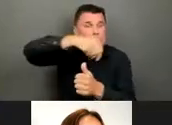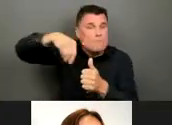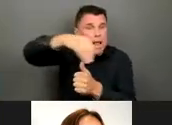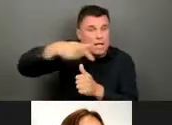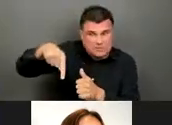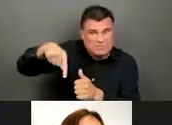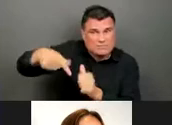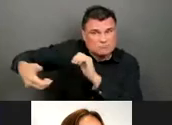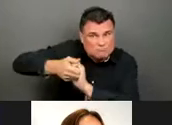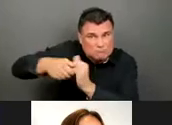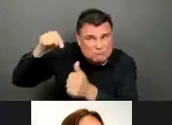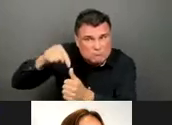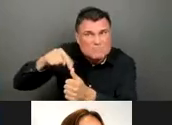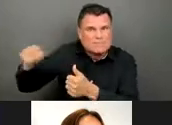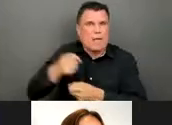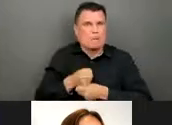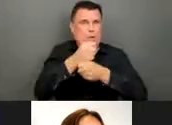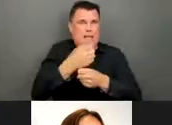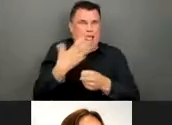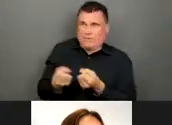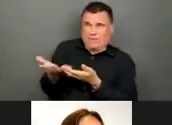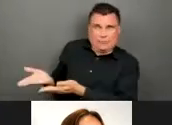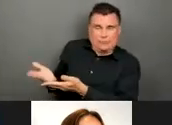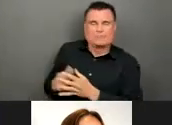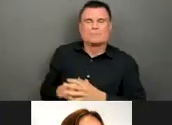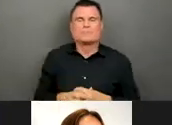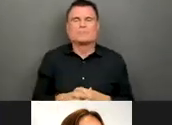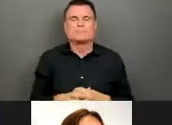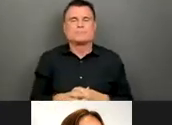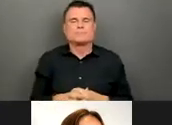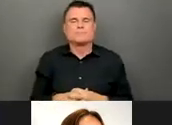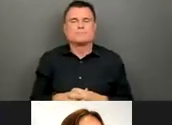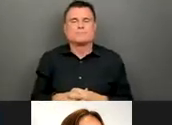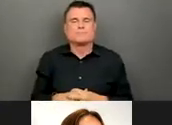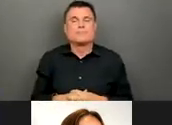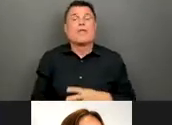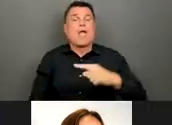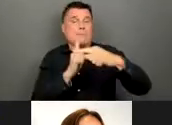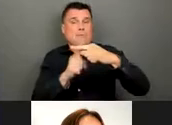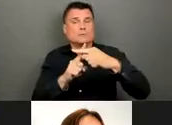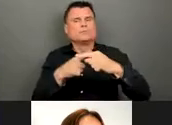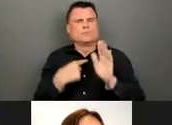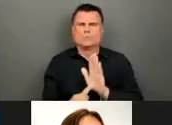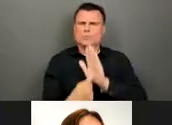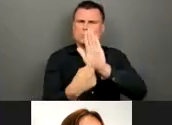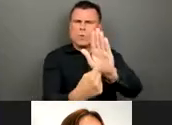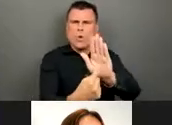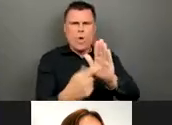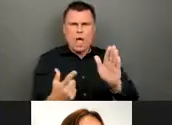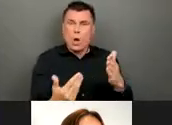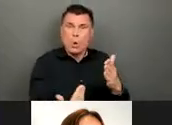today, on a crowdsourced map application that indicates locations of physical